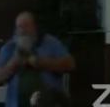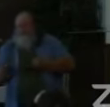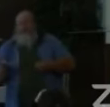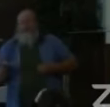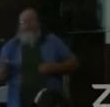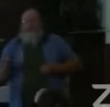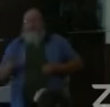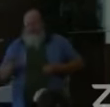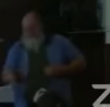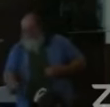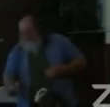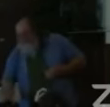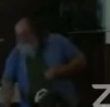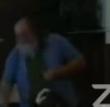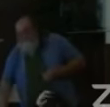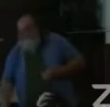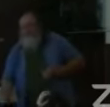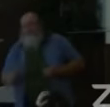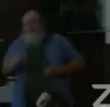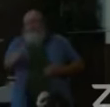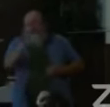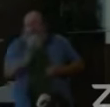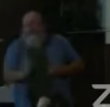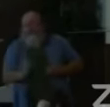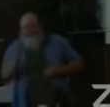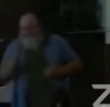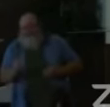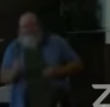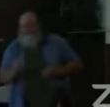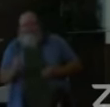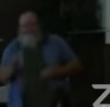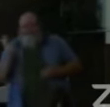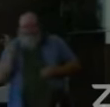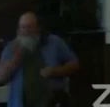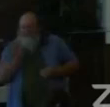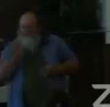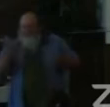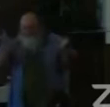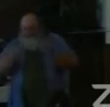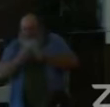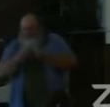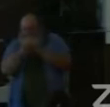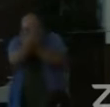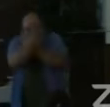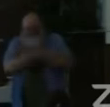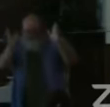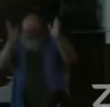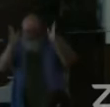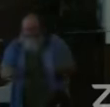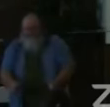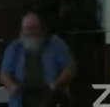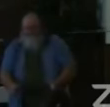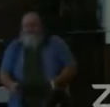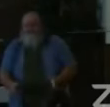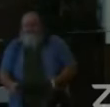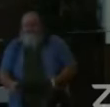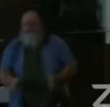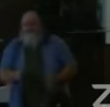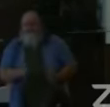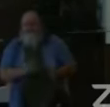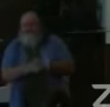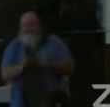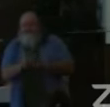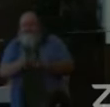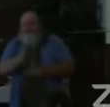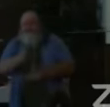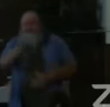God. We receive salvation by believing that Jesus died on the cross and rose again for our sins. And